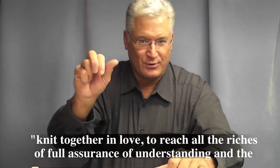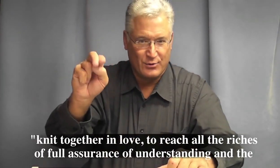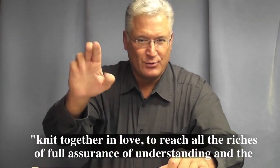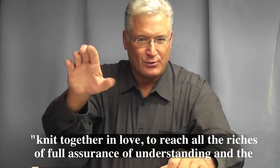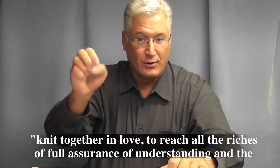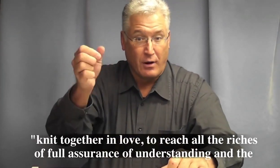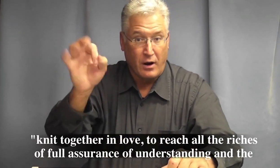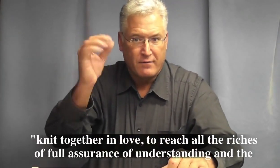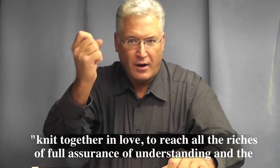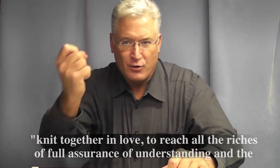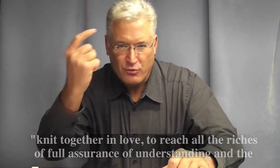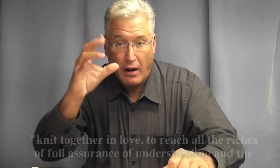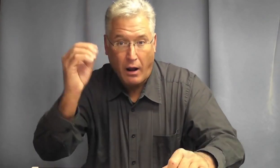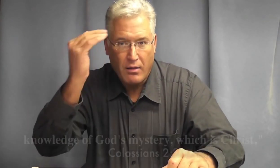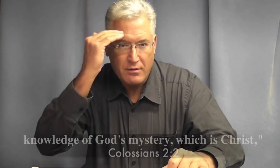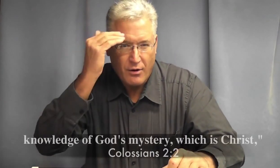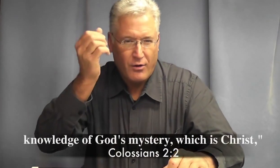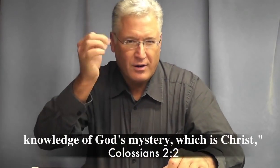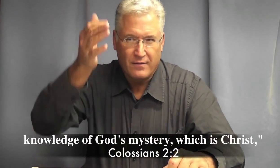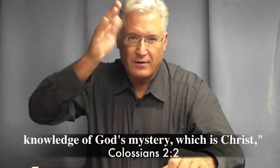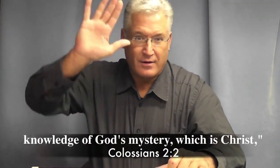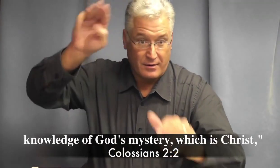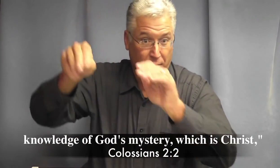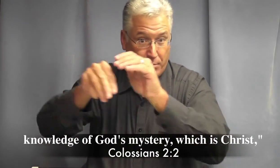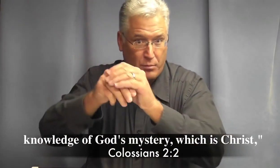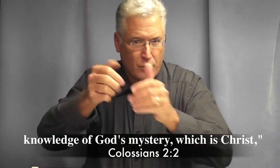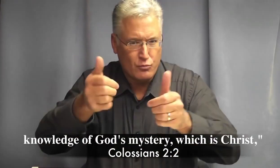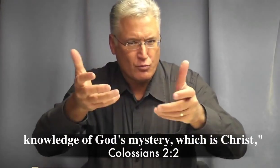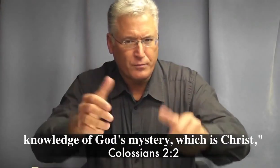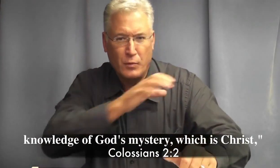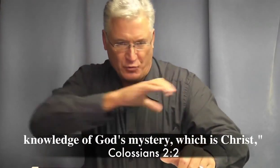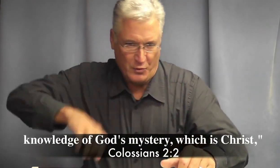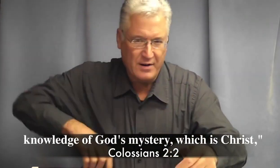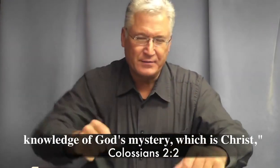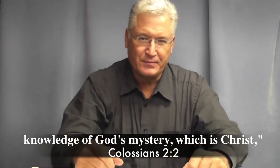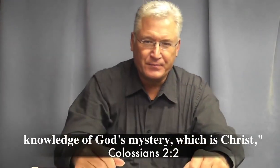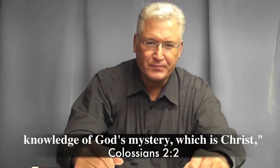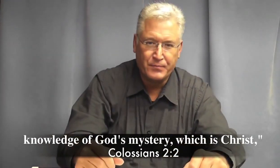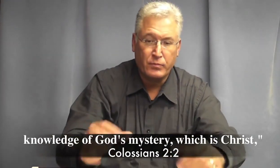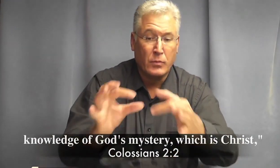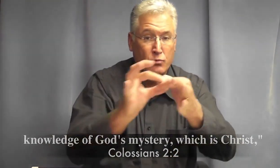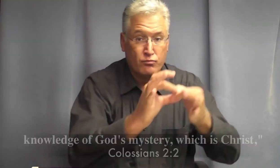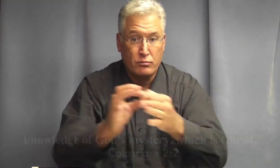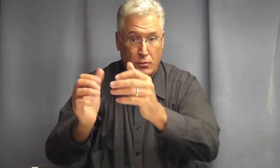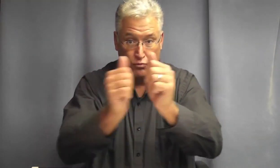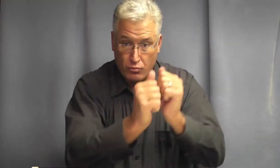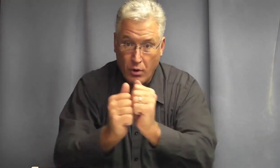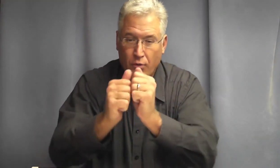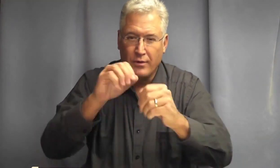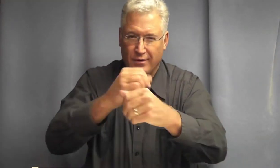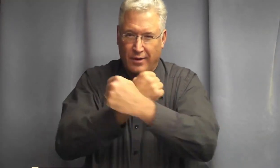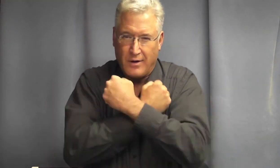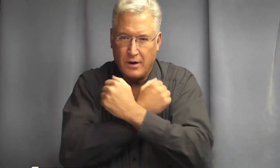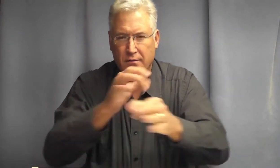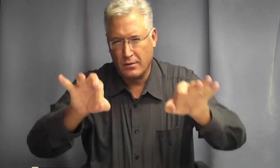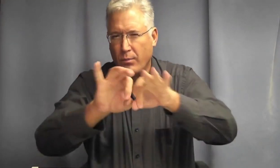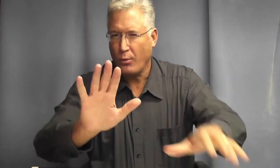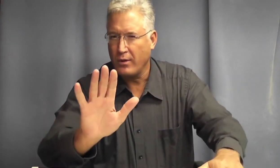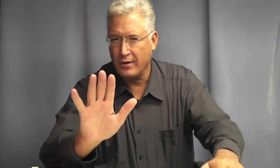assurance, of understanding, and the knowledge of God's mystery, which is Christ. Unity together